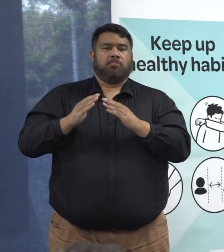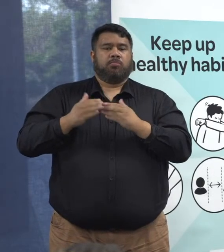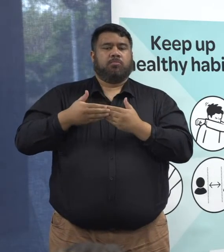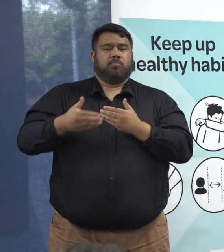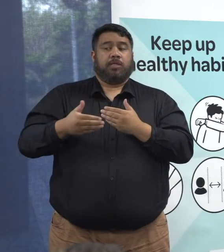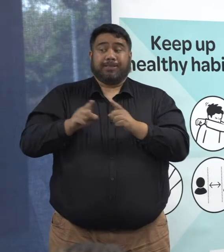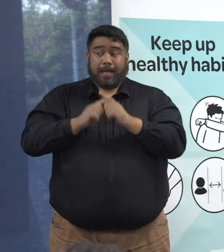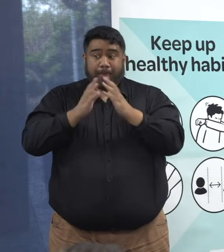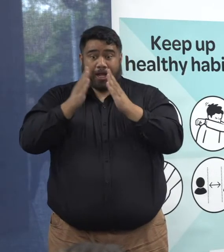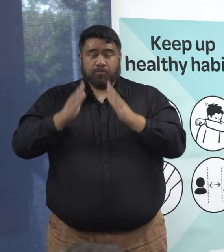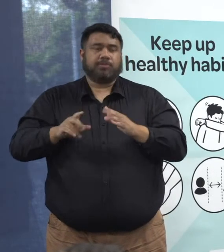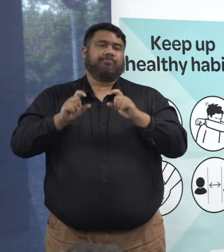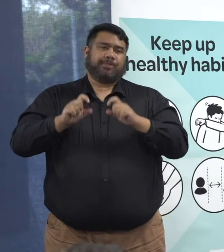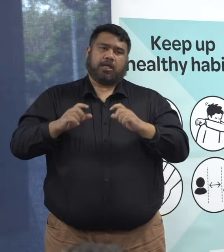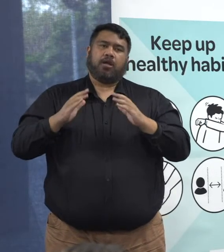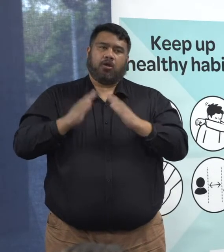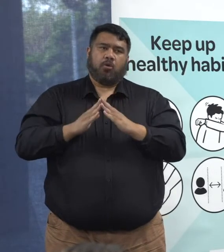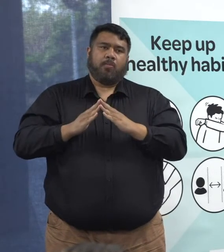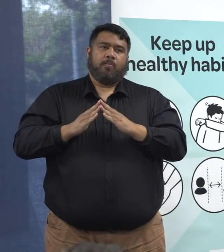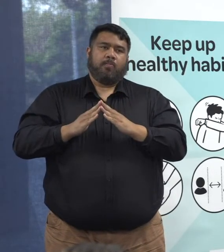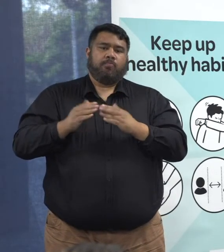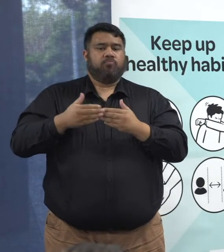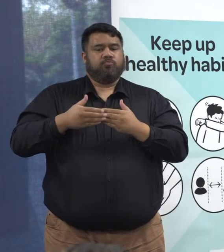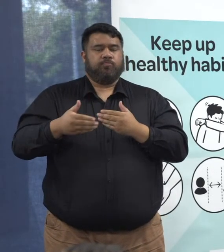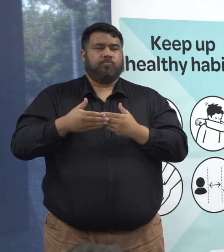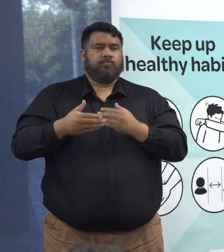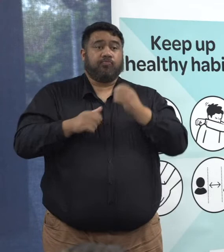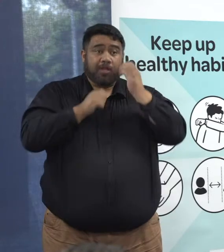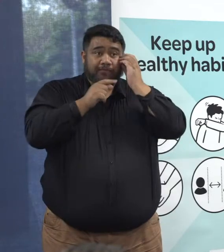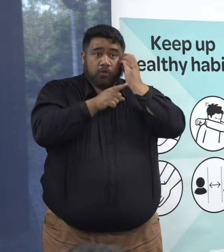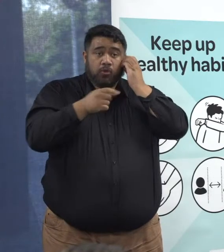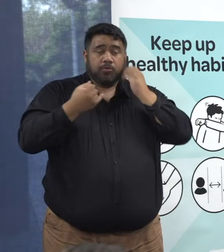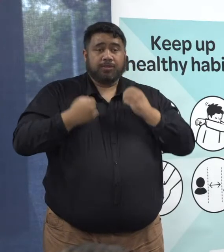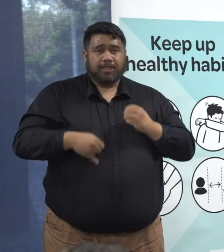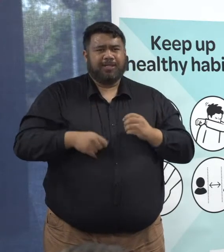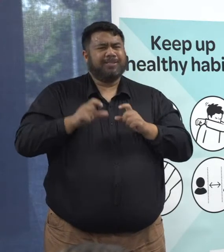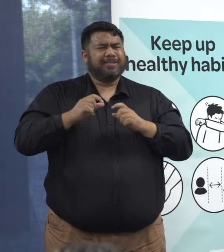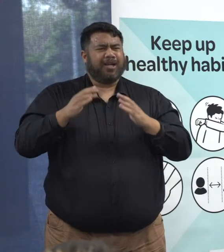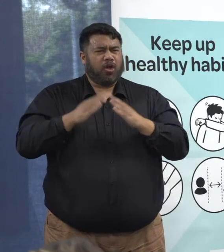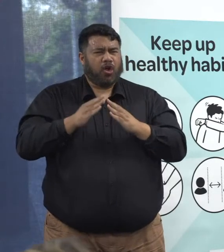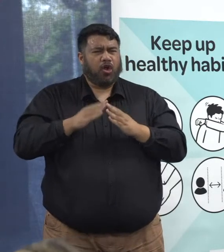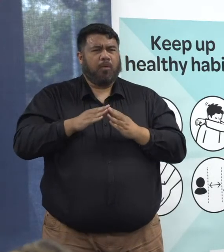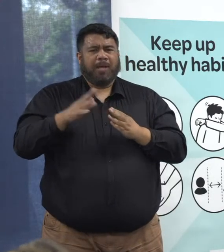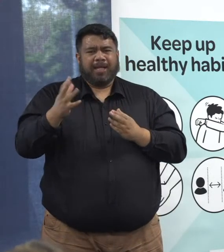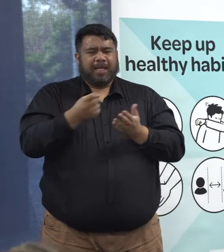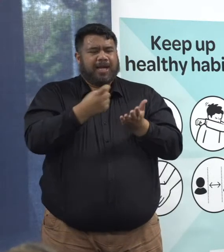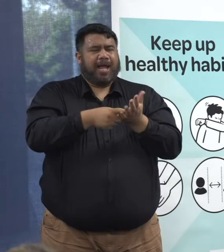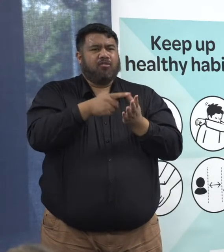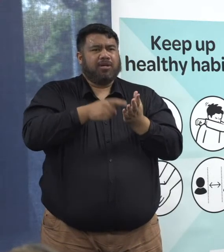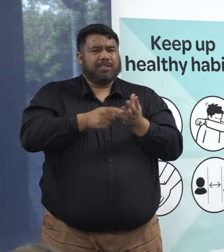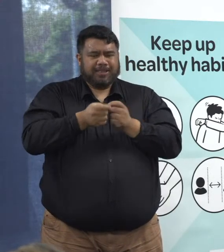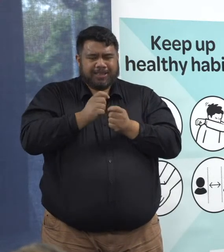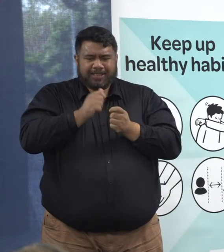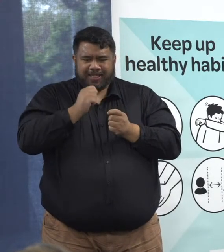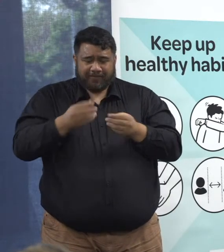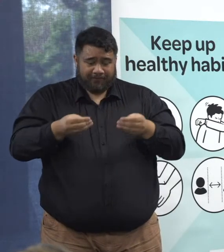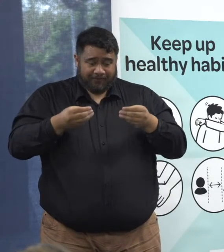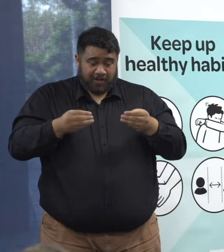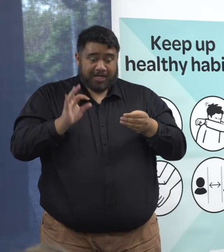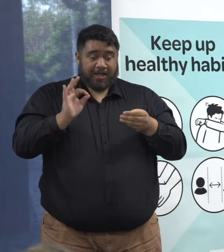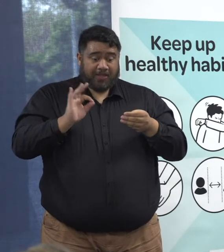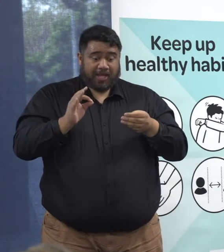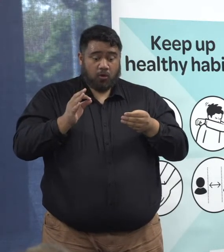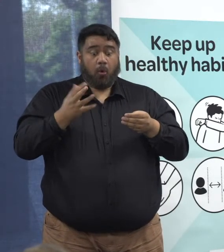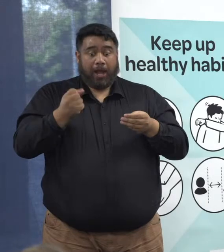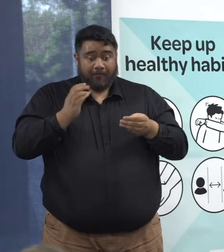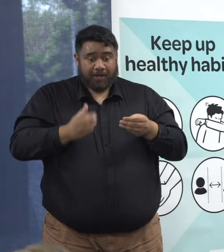COVID-19, is stay home if you're unwell. Test, get rapid antigen tests, and then report your result, whether it's positive or negative.